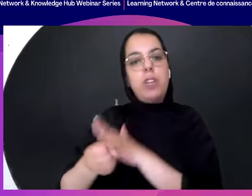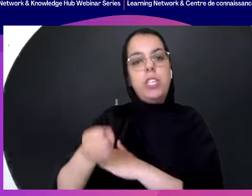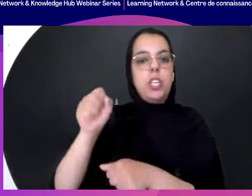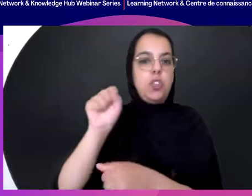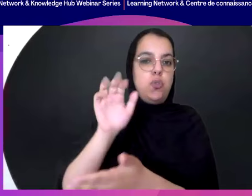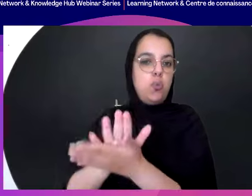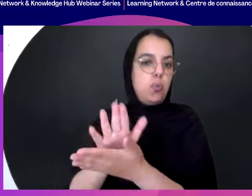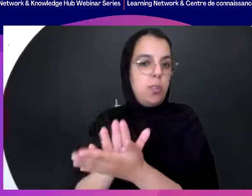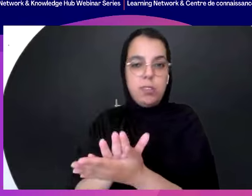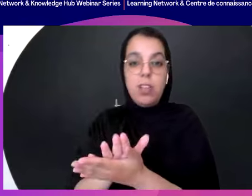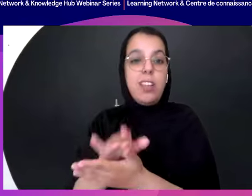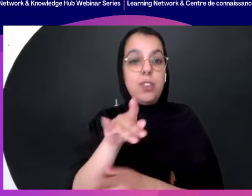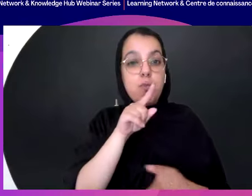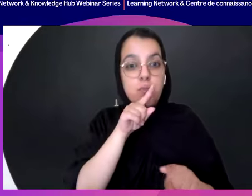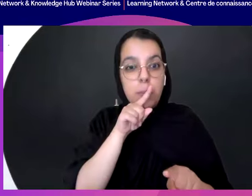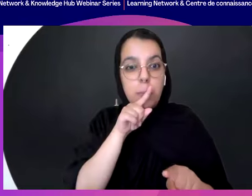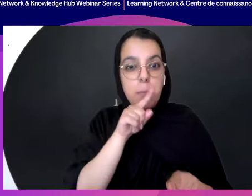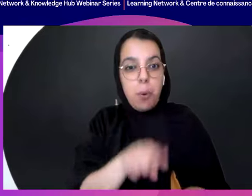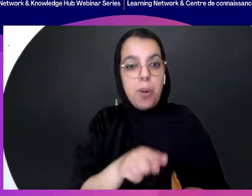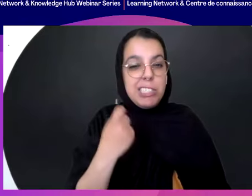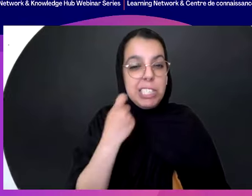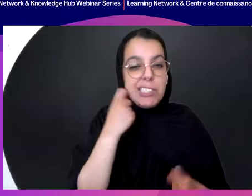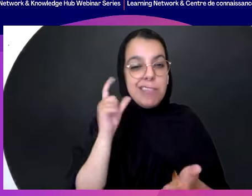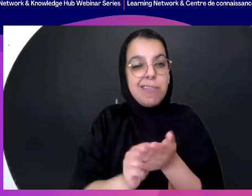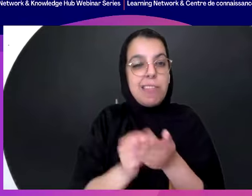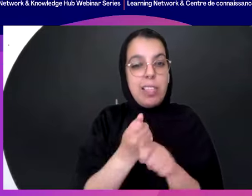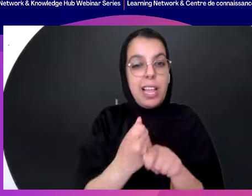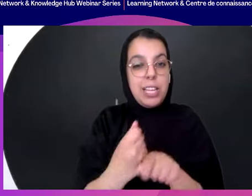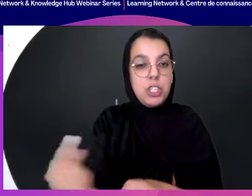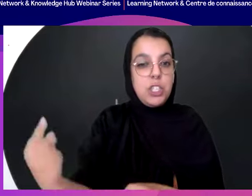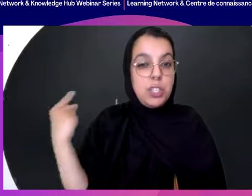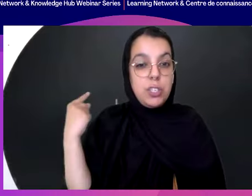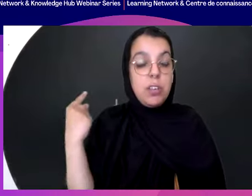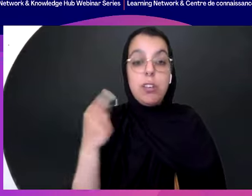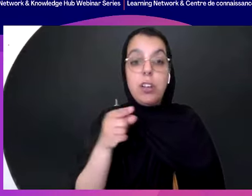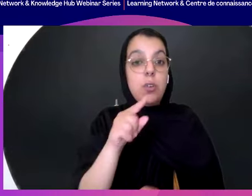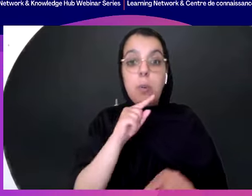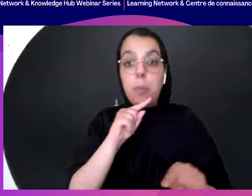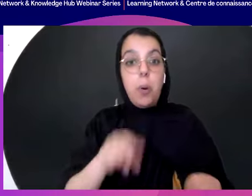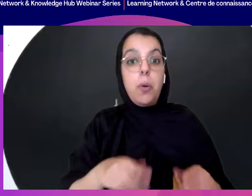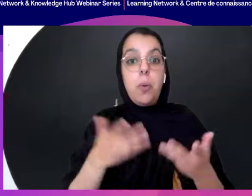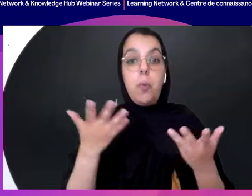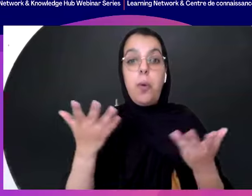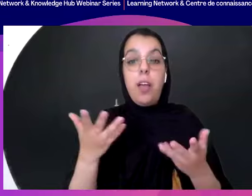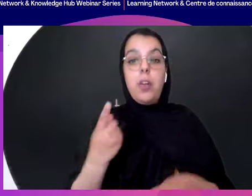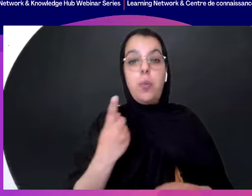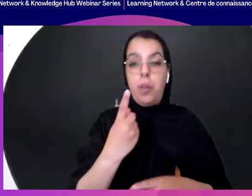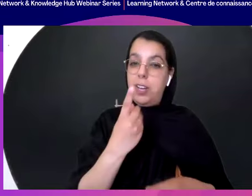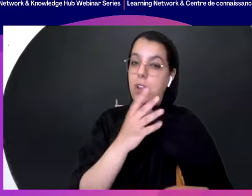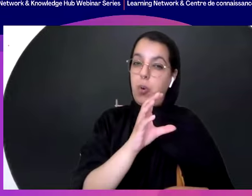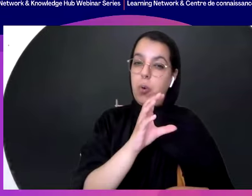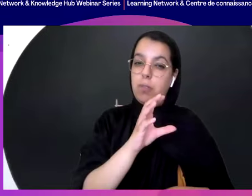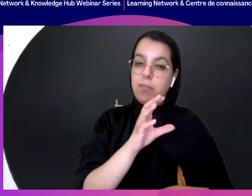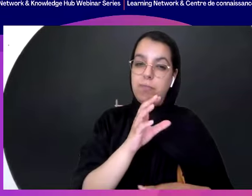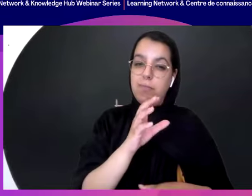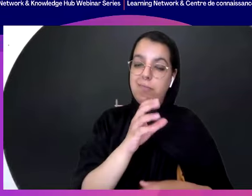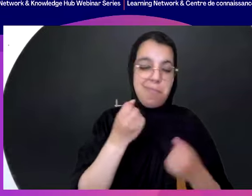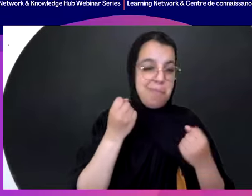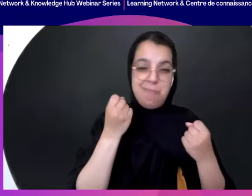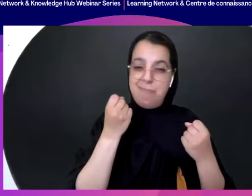that came out last year reporting that a core group of Canadians continue to defend